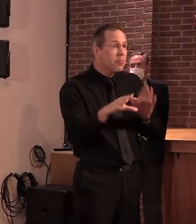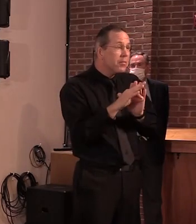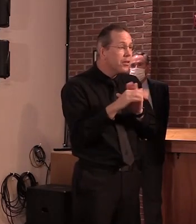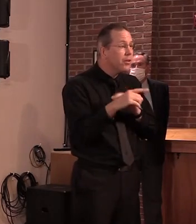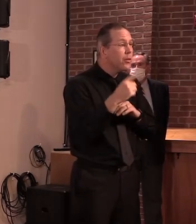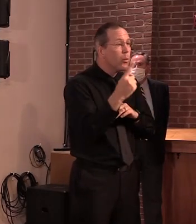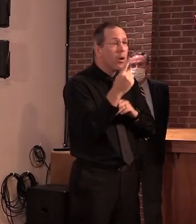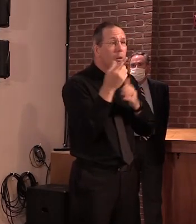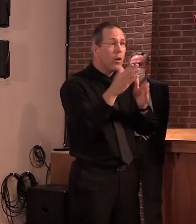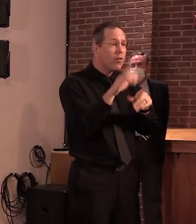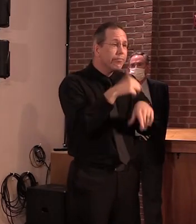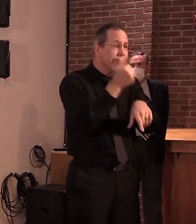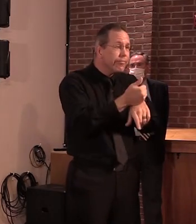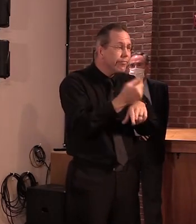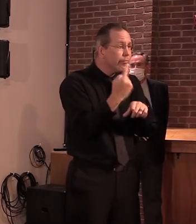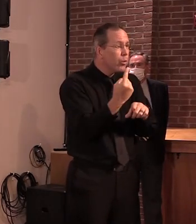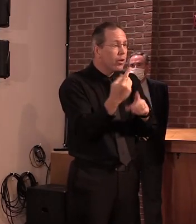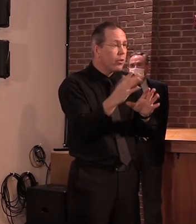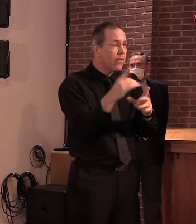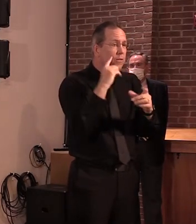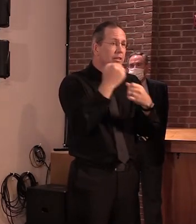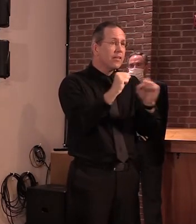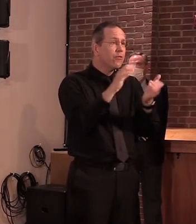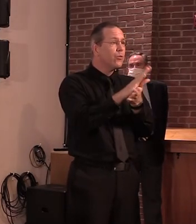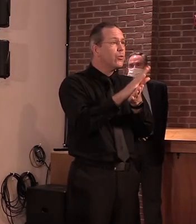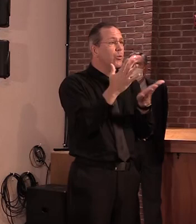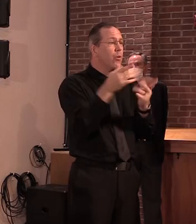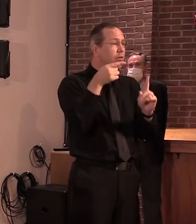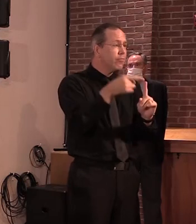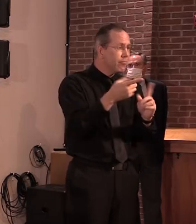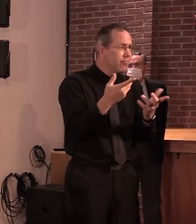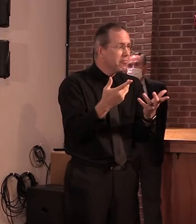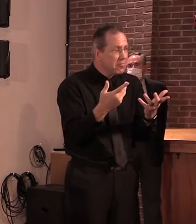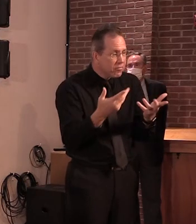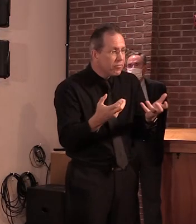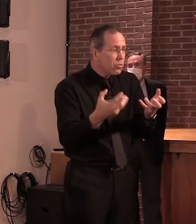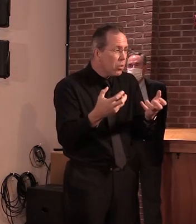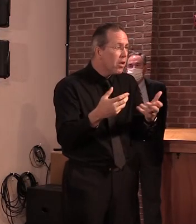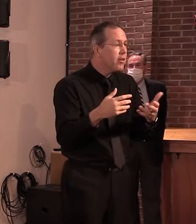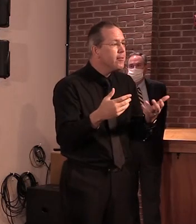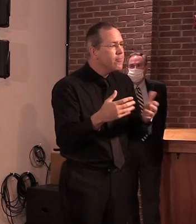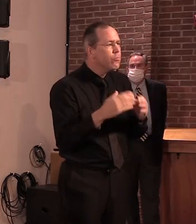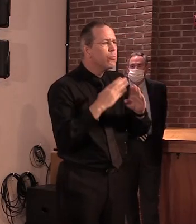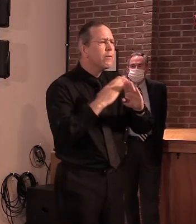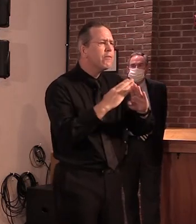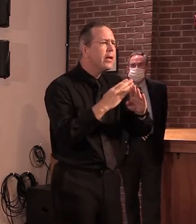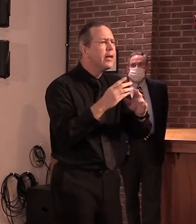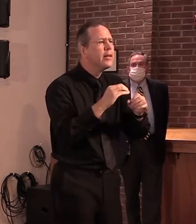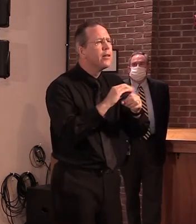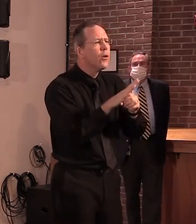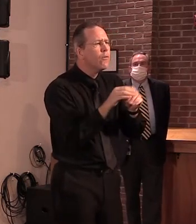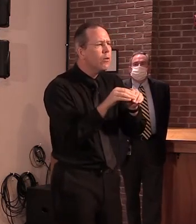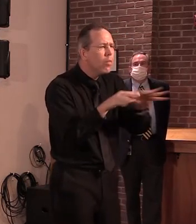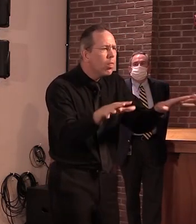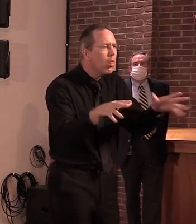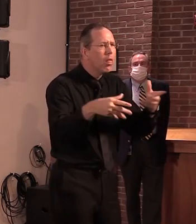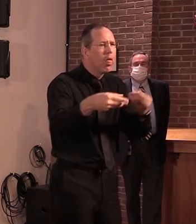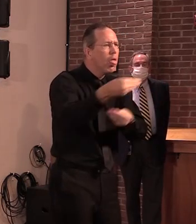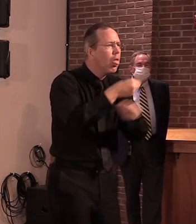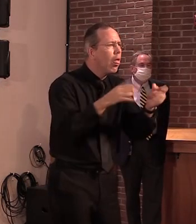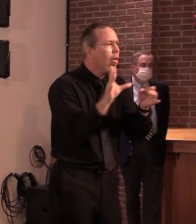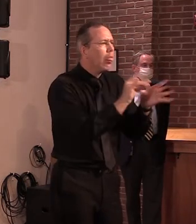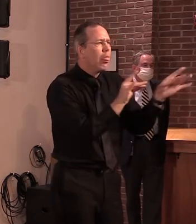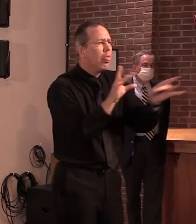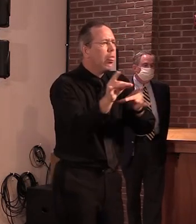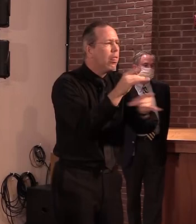safety, it would be to keep community viral transmission low. What happens in the schools